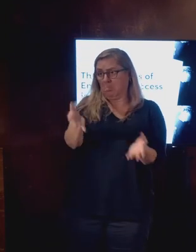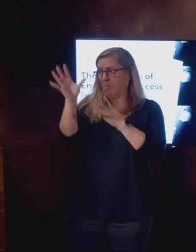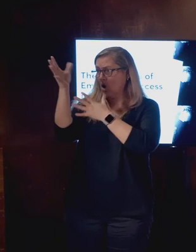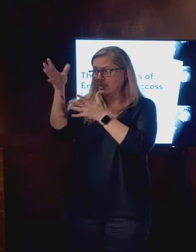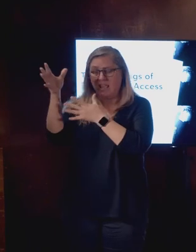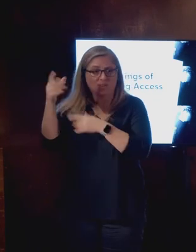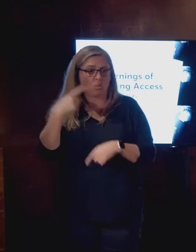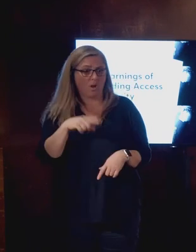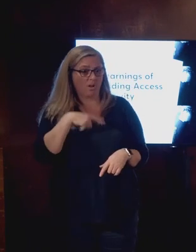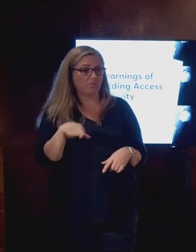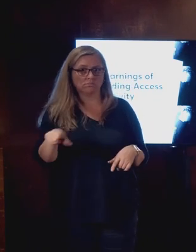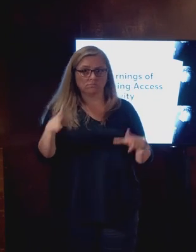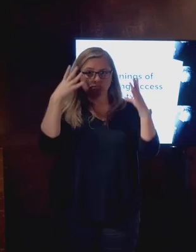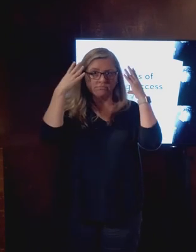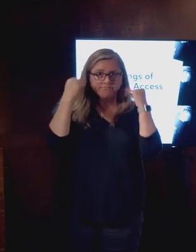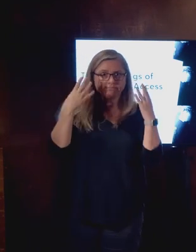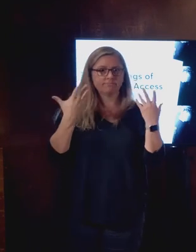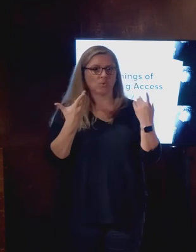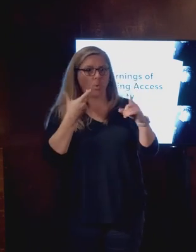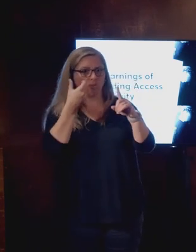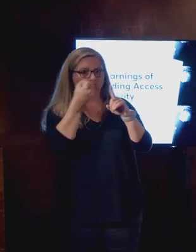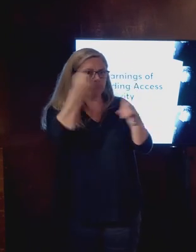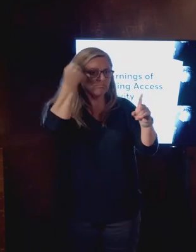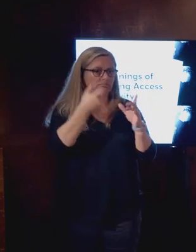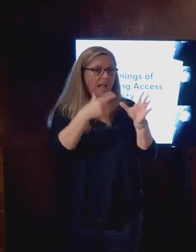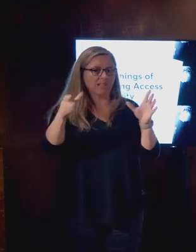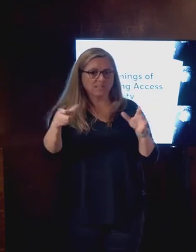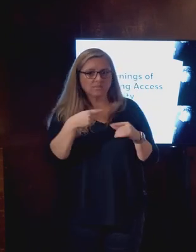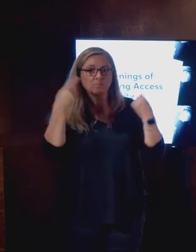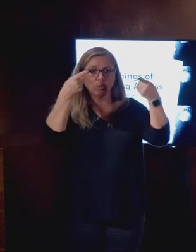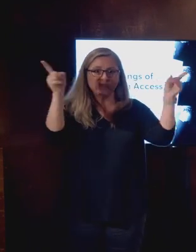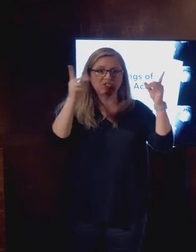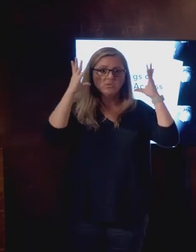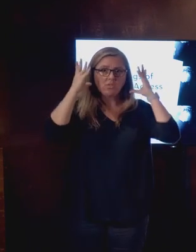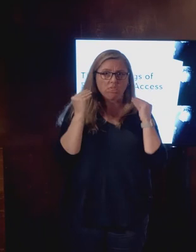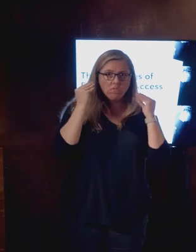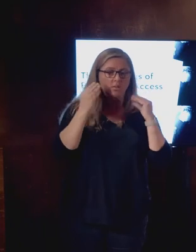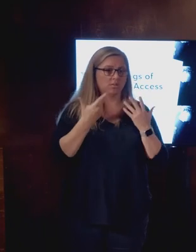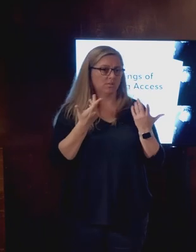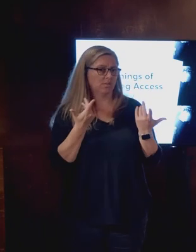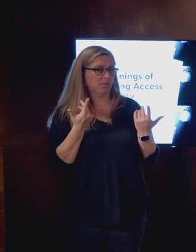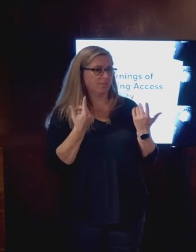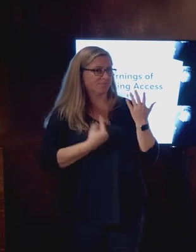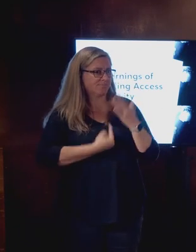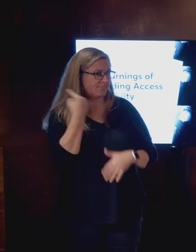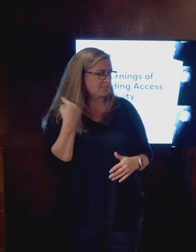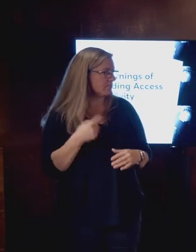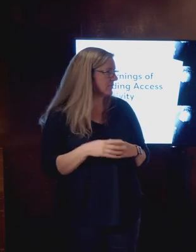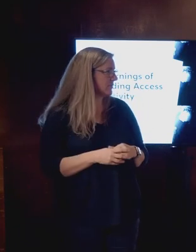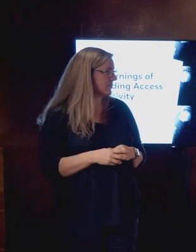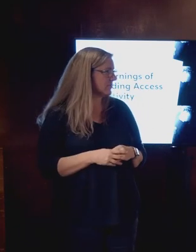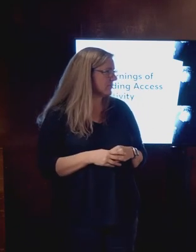deaf by an accident or over time. A lot of musicians go deaf, you know. So,